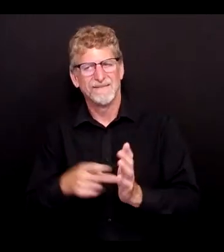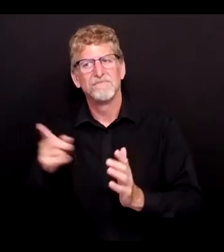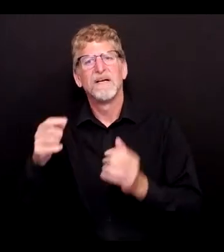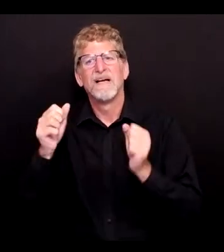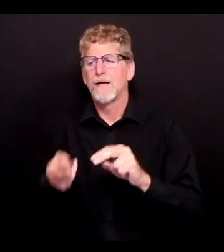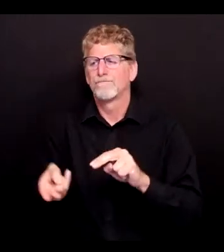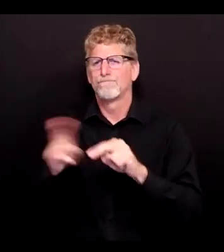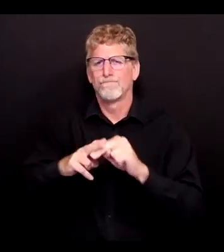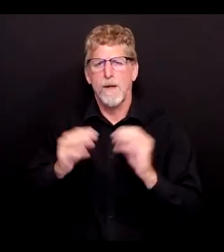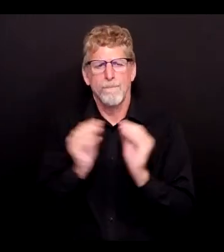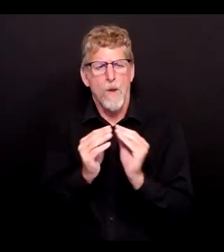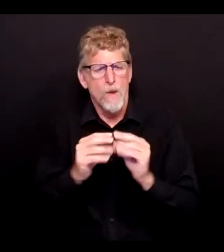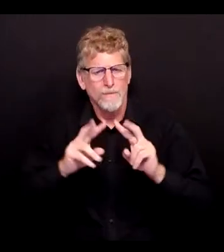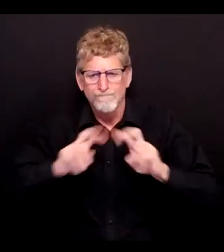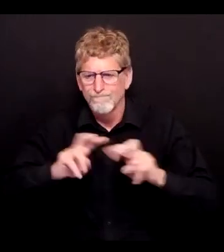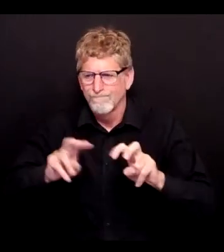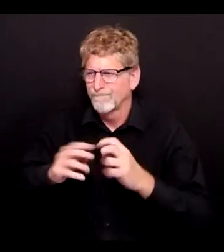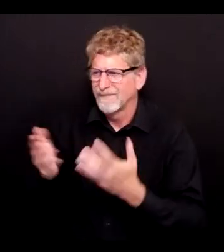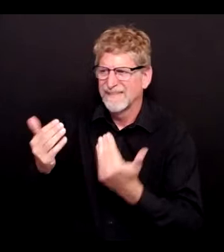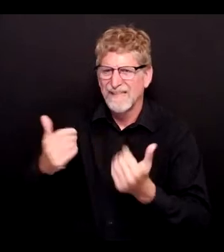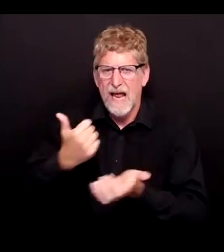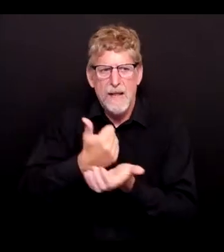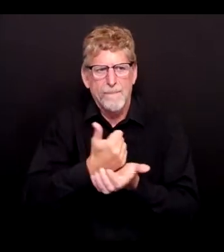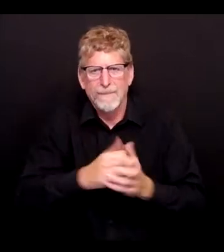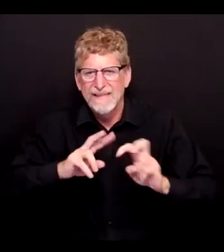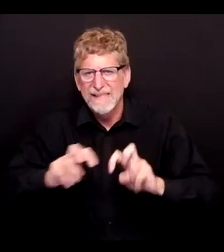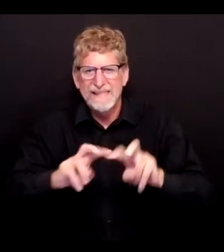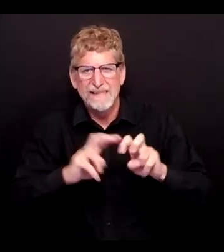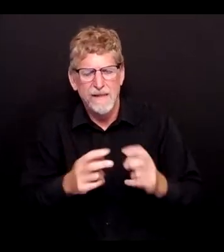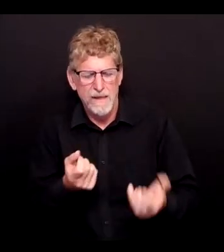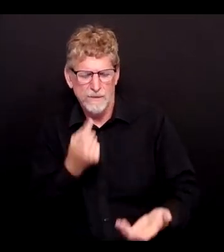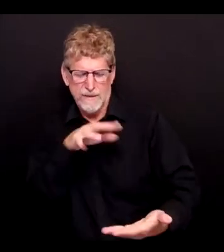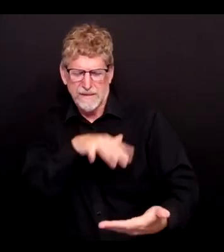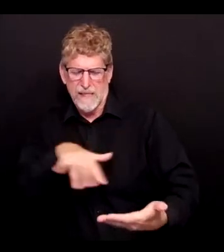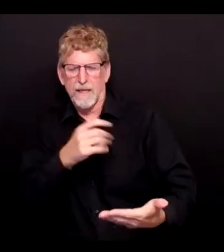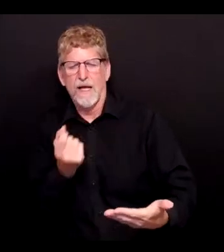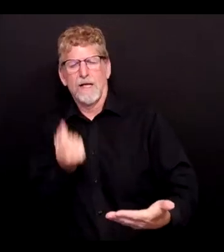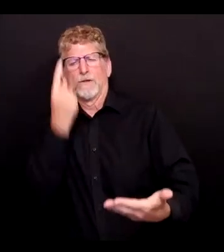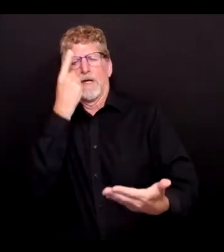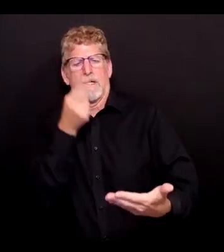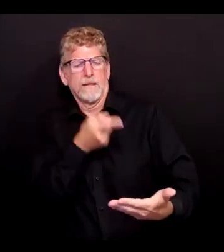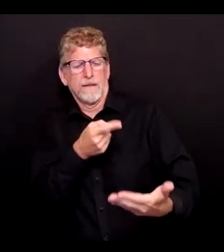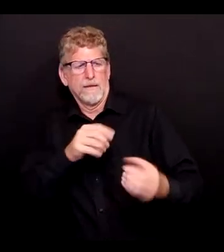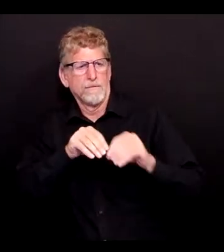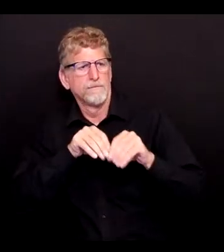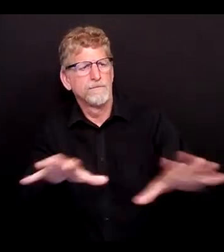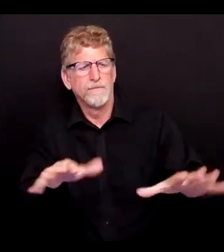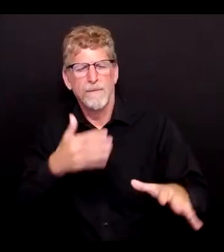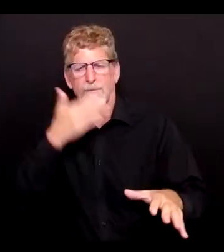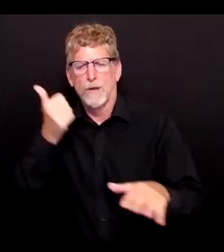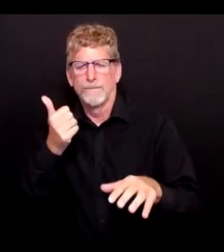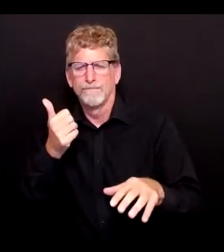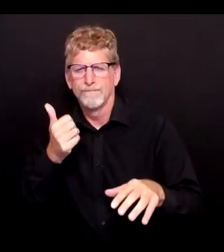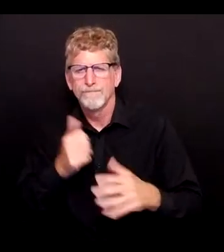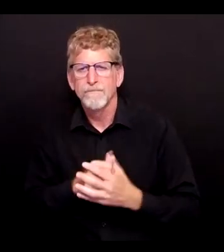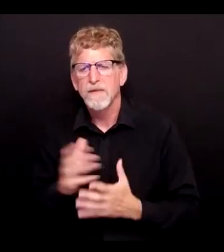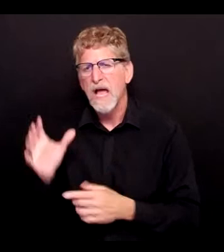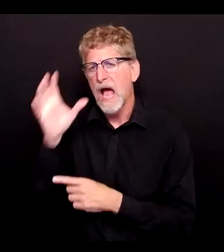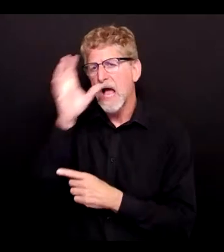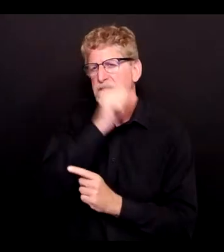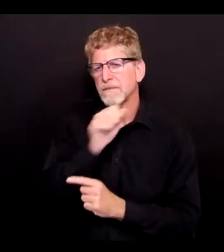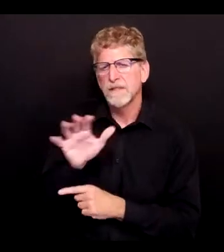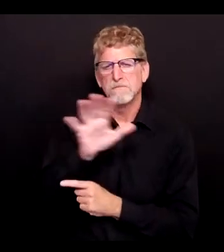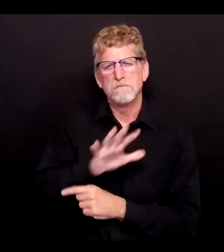the spread of the variant. We estimate that 50 to 60% of our